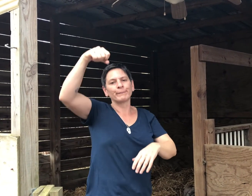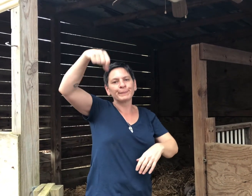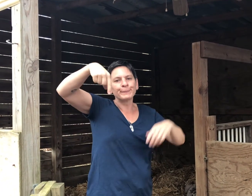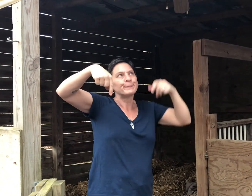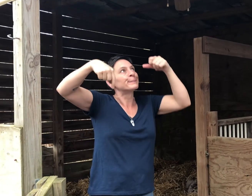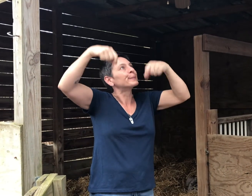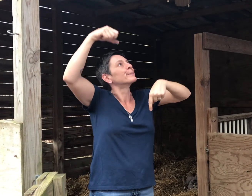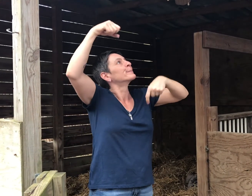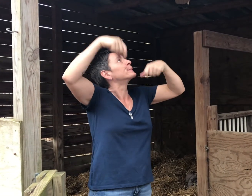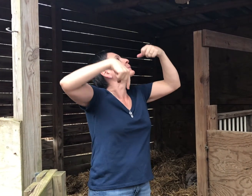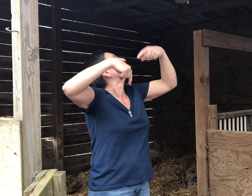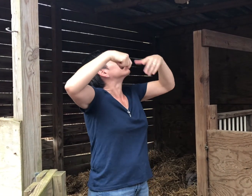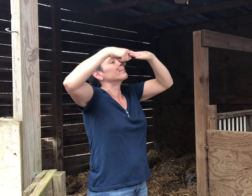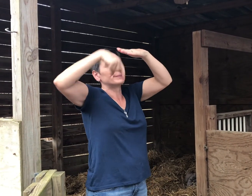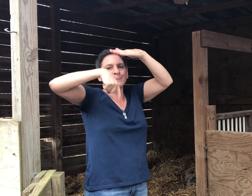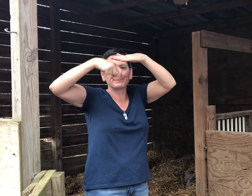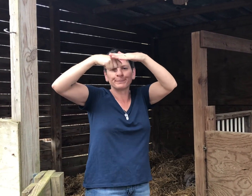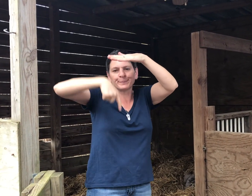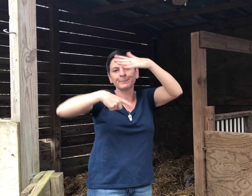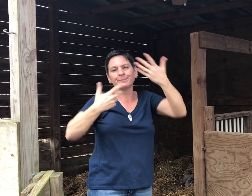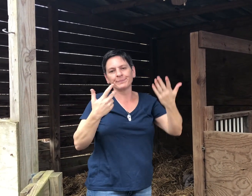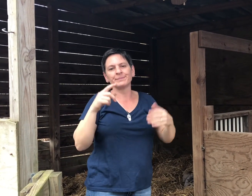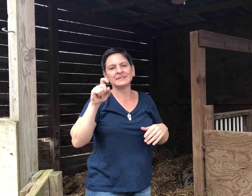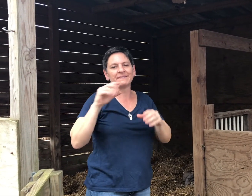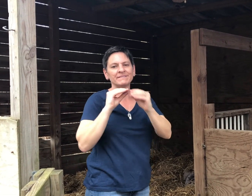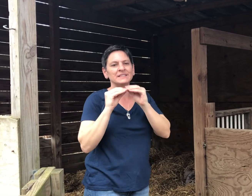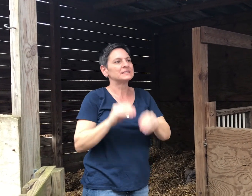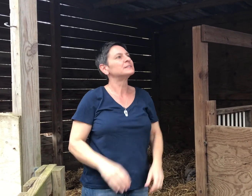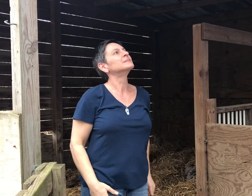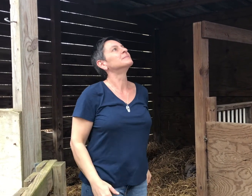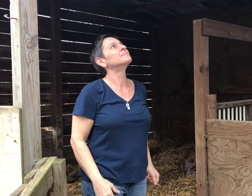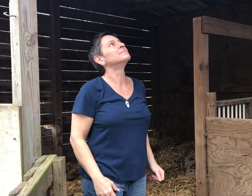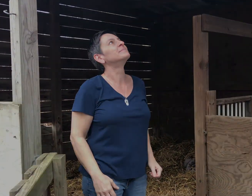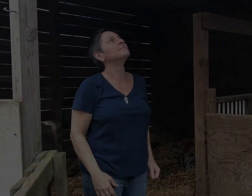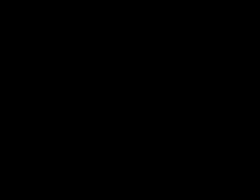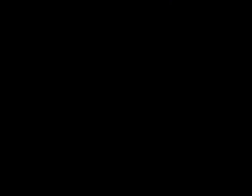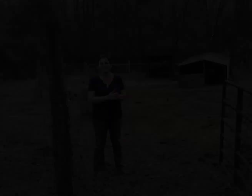Whenever it rains, we have leaks in the roof, so we're going to need to repair that.